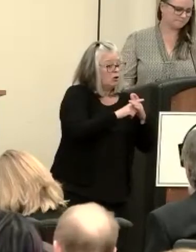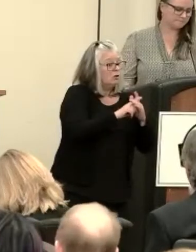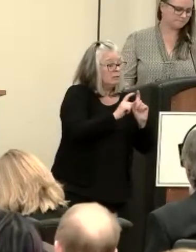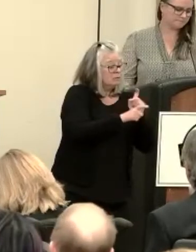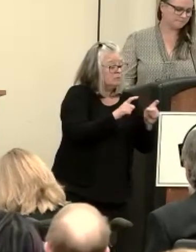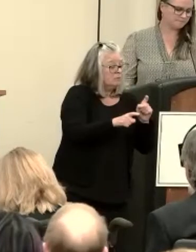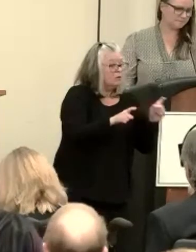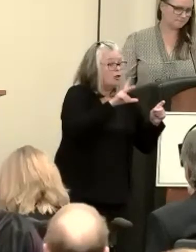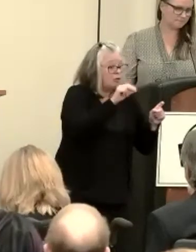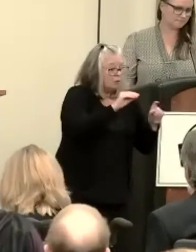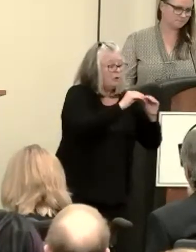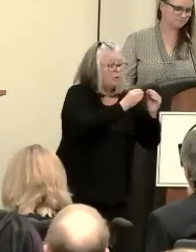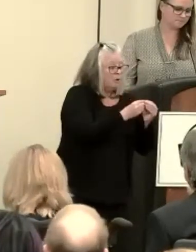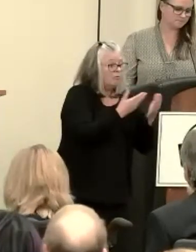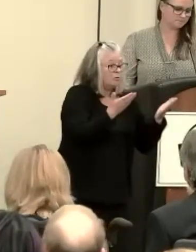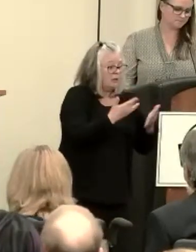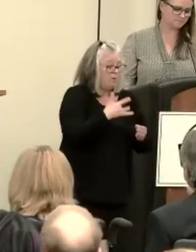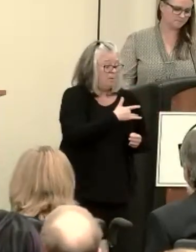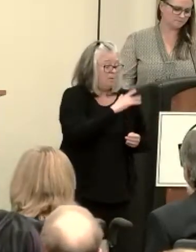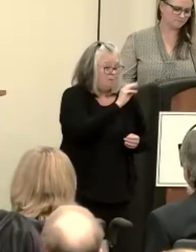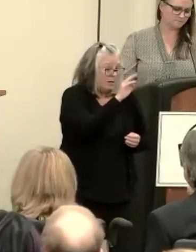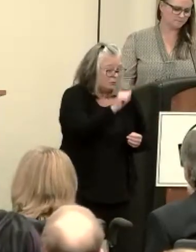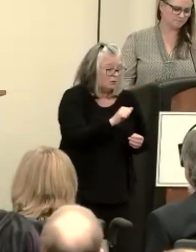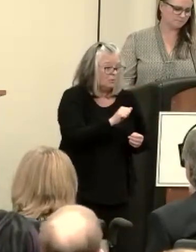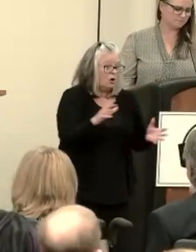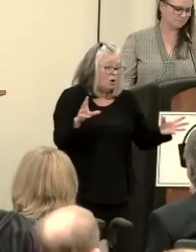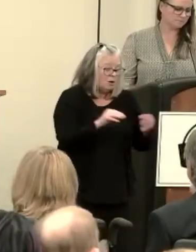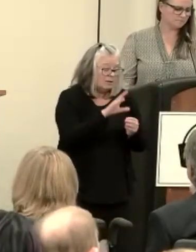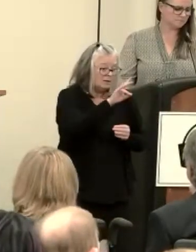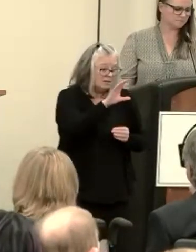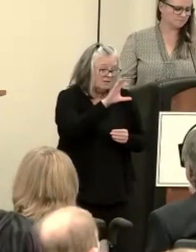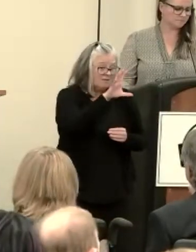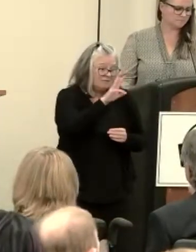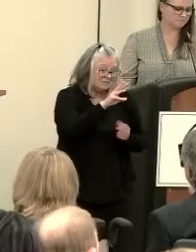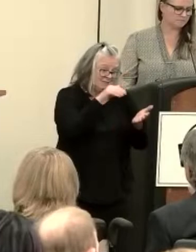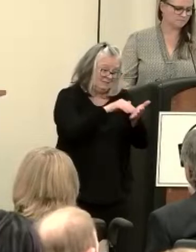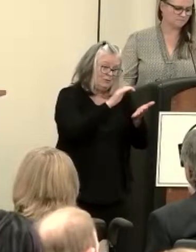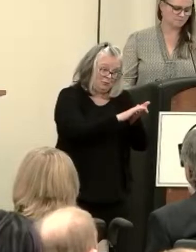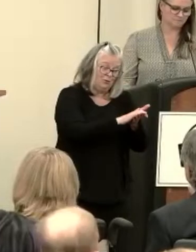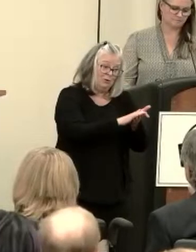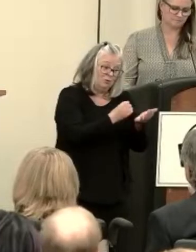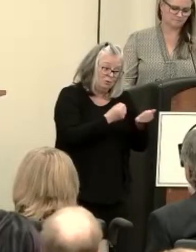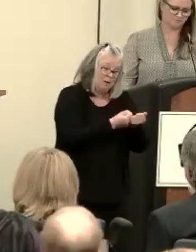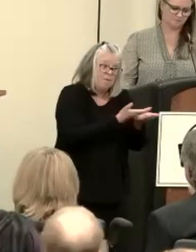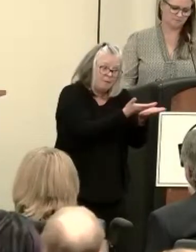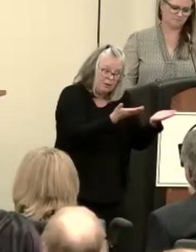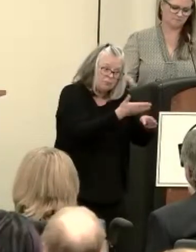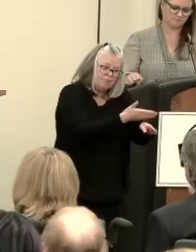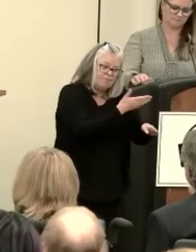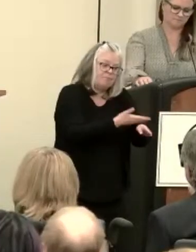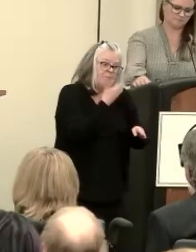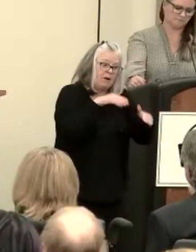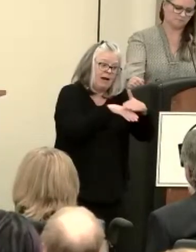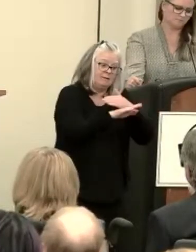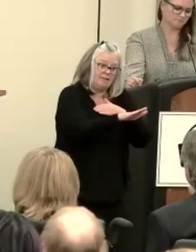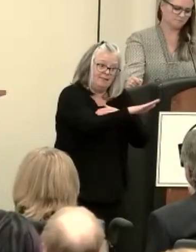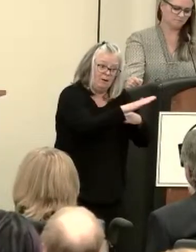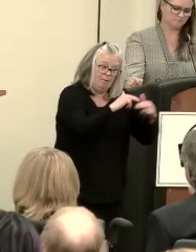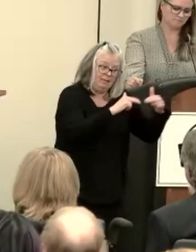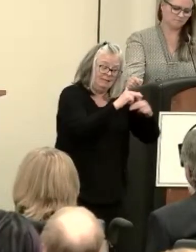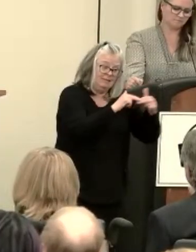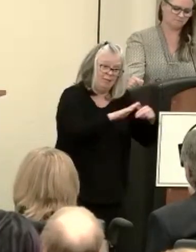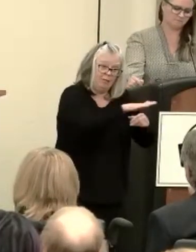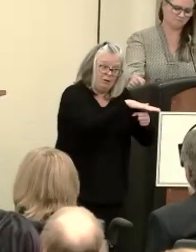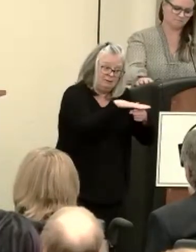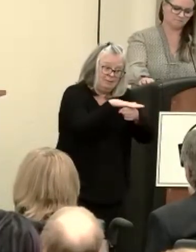organizations throughout the province of Manitoba that were supported with $756,000 to make their spaces more accessible. More work to do,